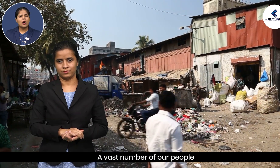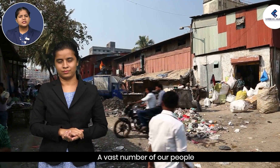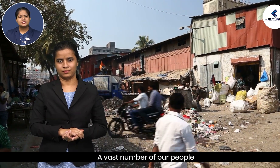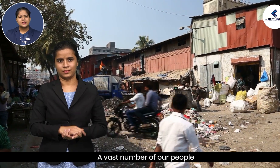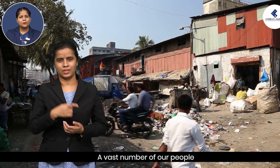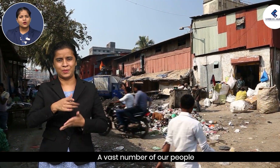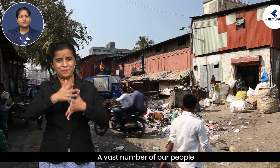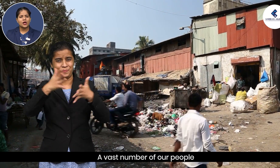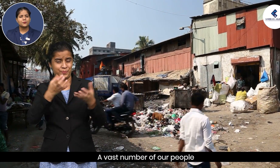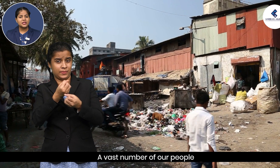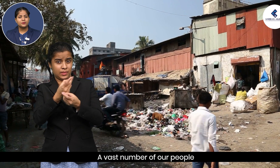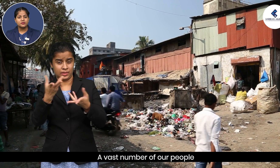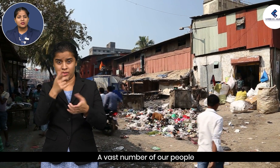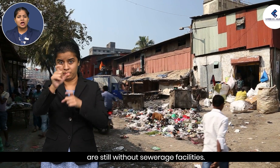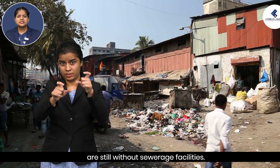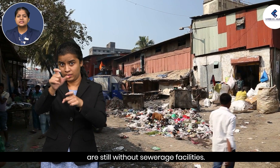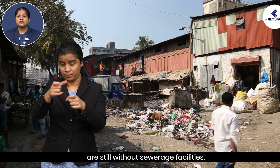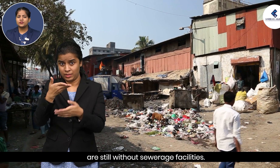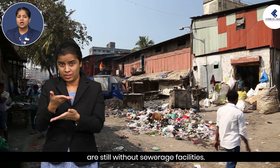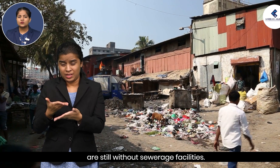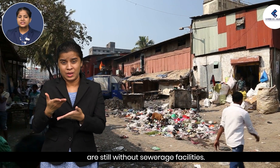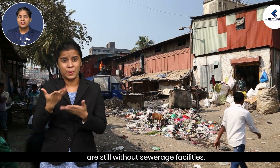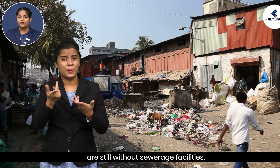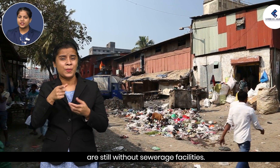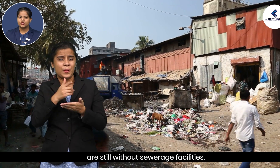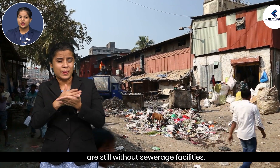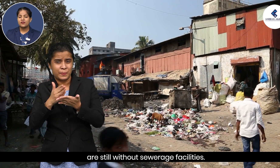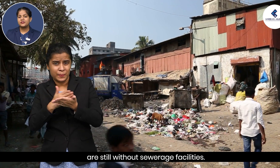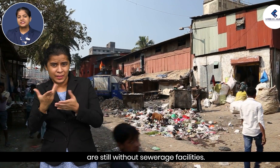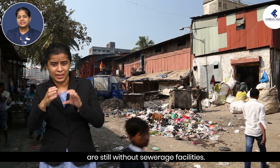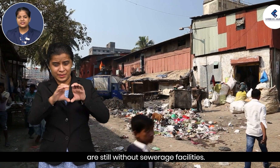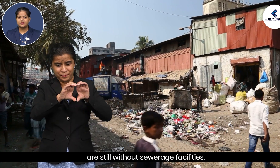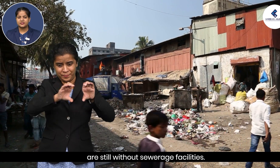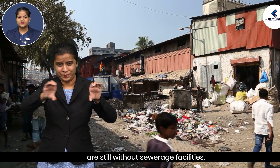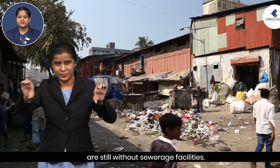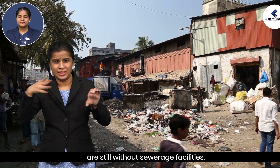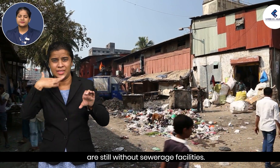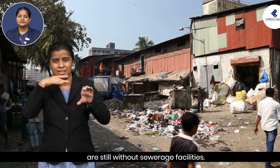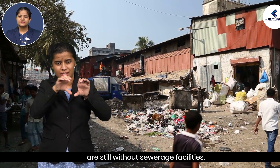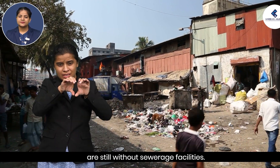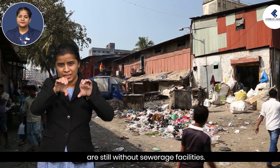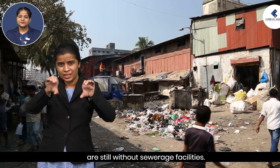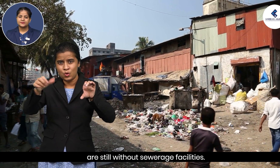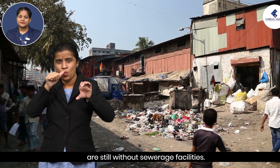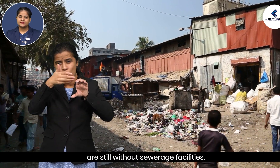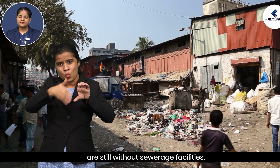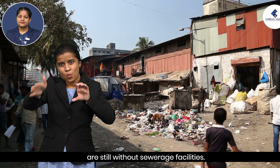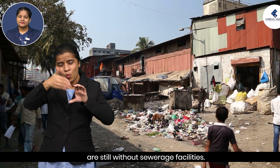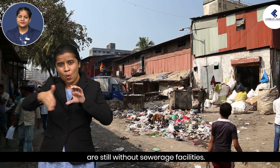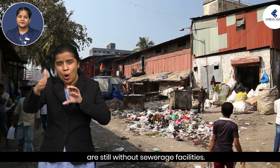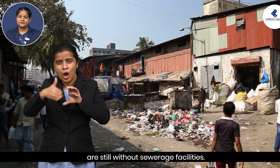A vast number of our people are still without sewerage facilities.